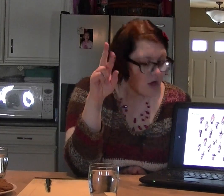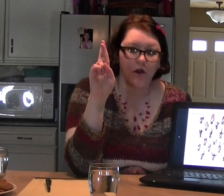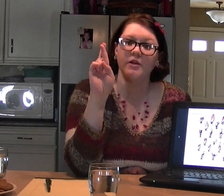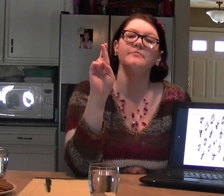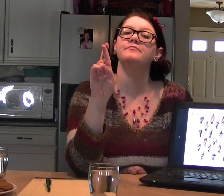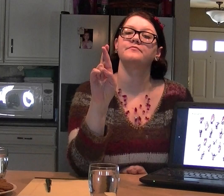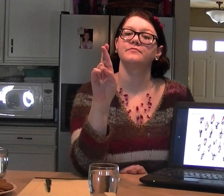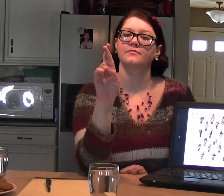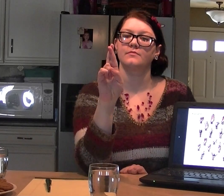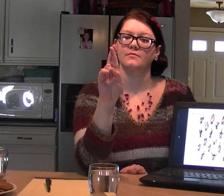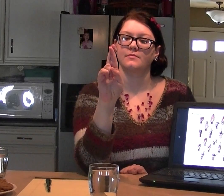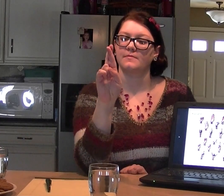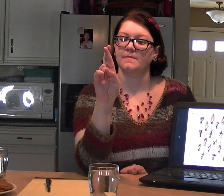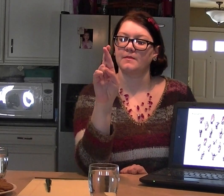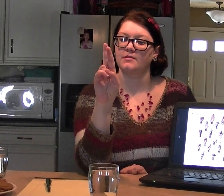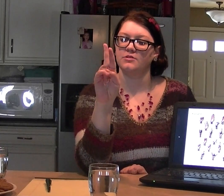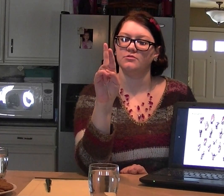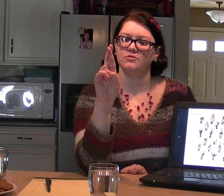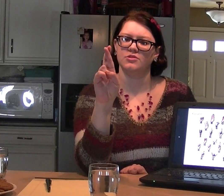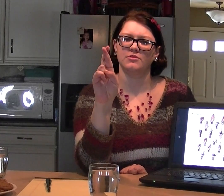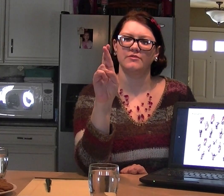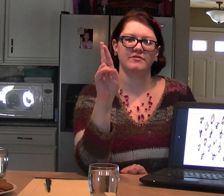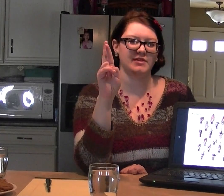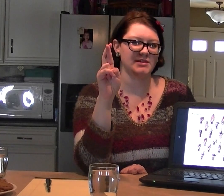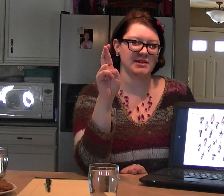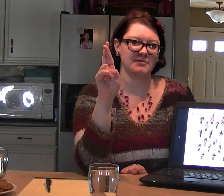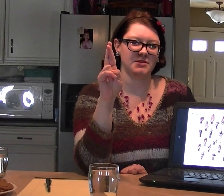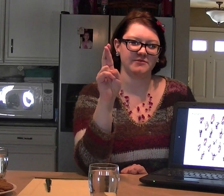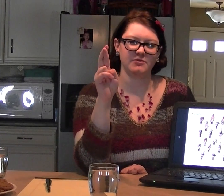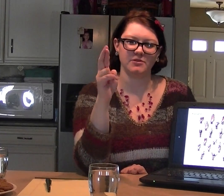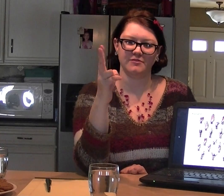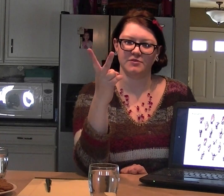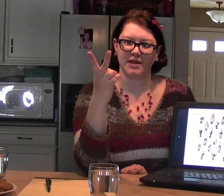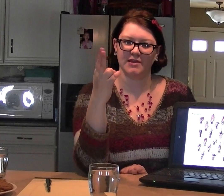R, you sort of, this can be difficult if you can't